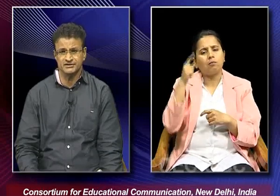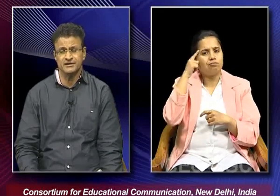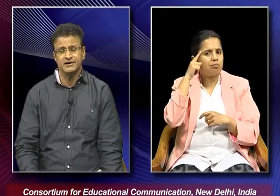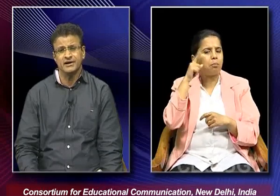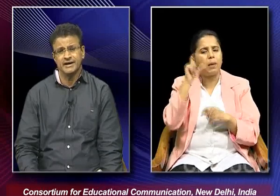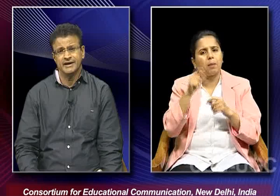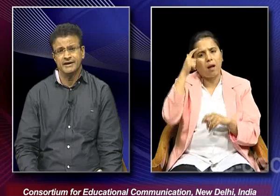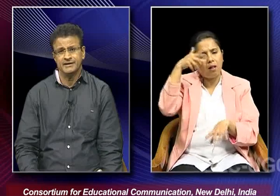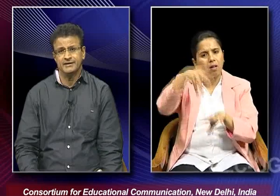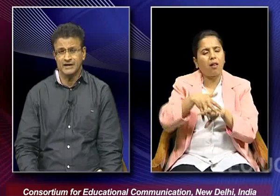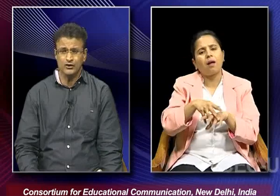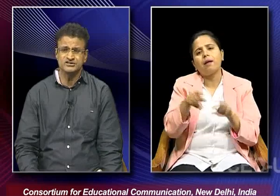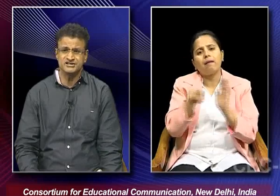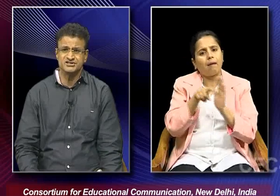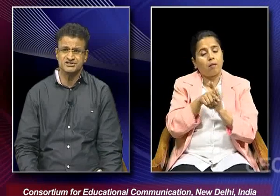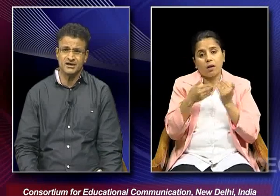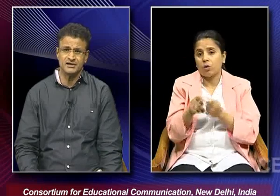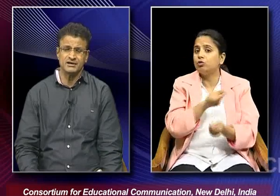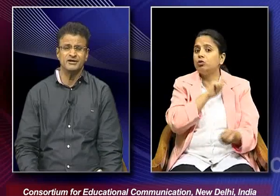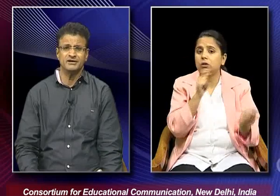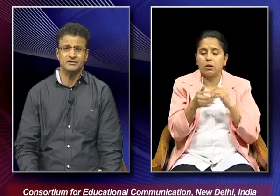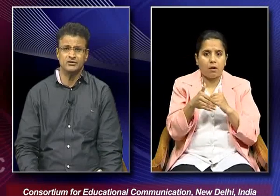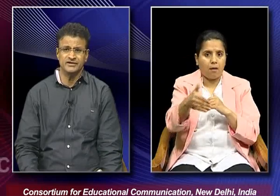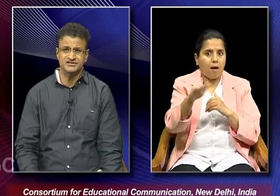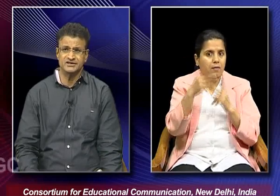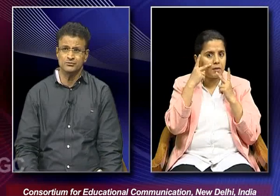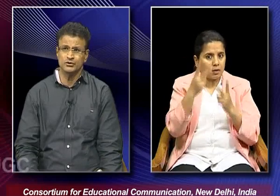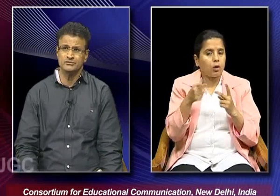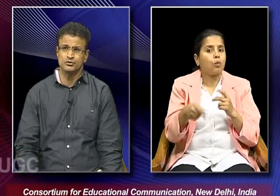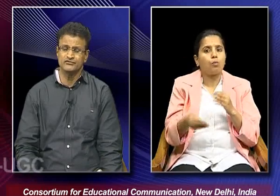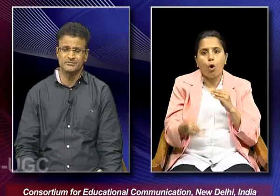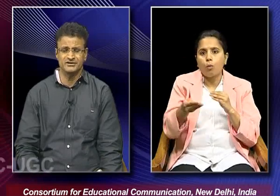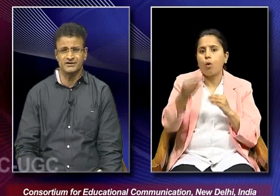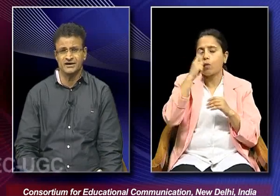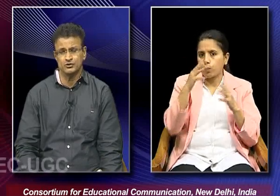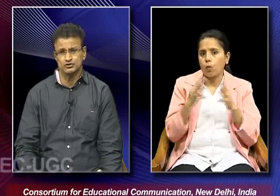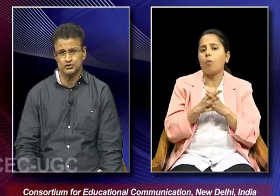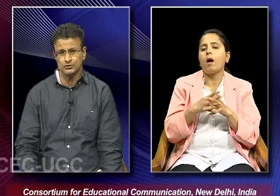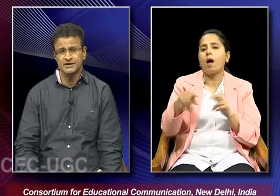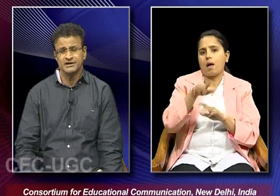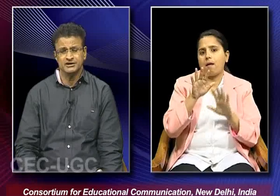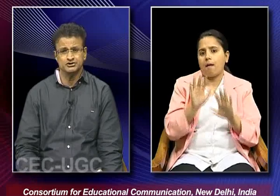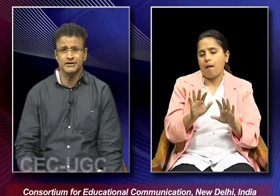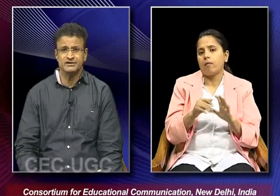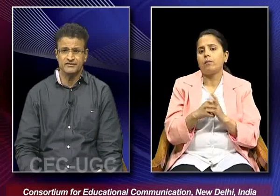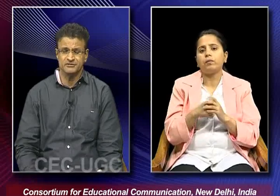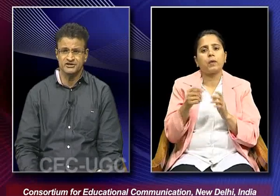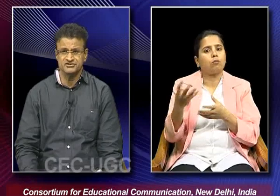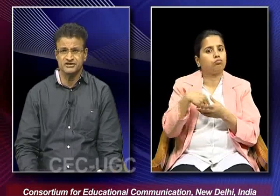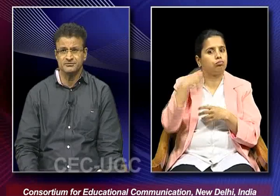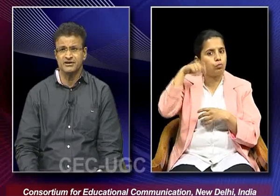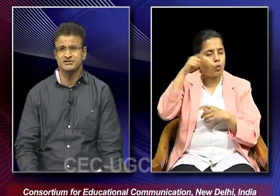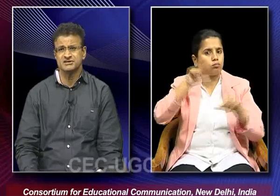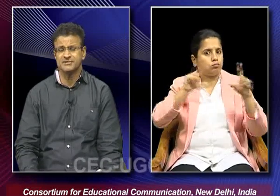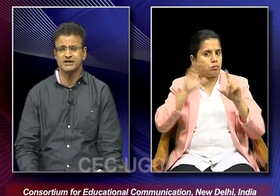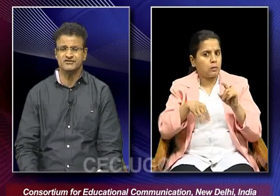nature, and now the changes are coming in the context that more and more women, they are also joining the film industry